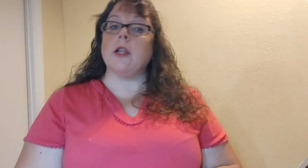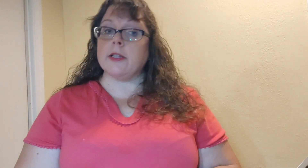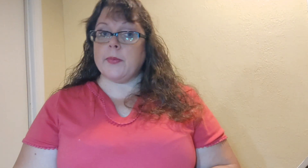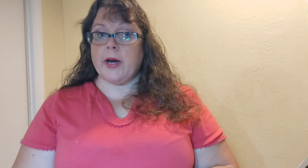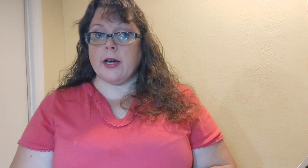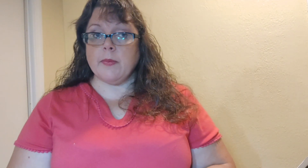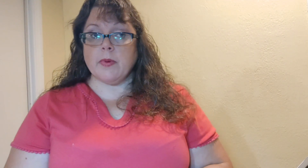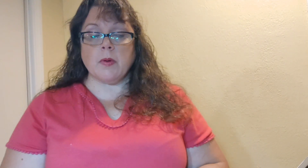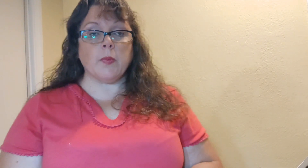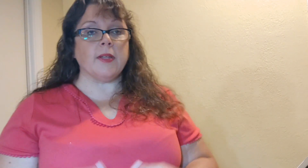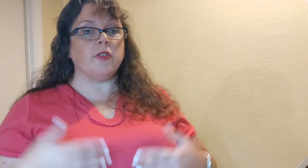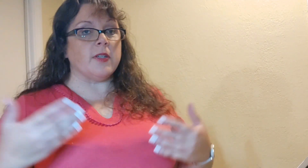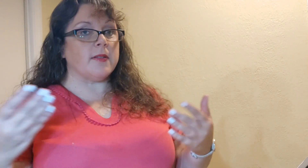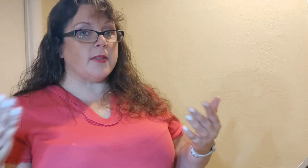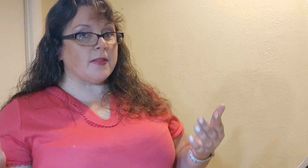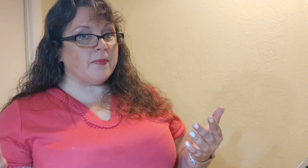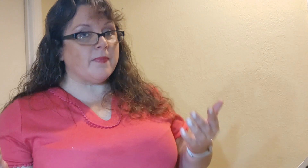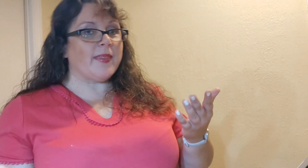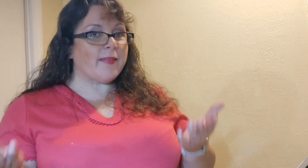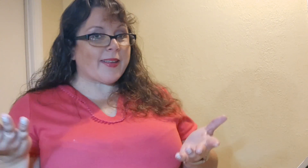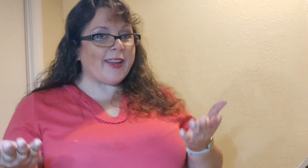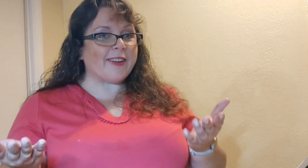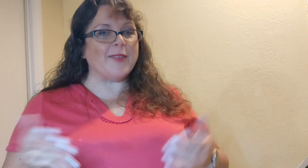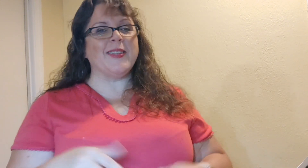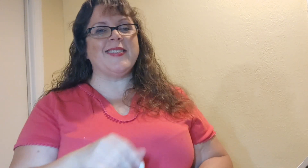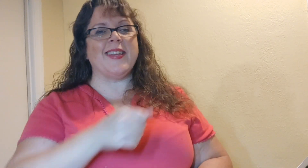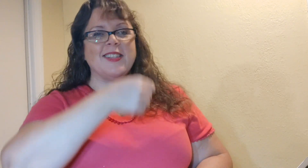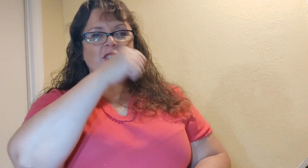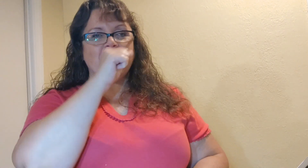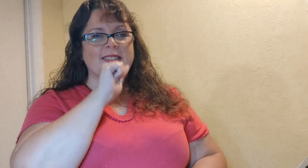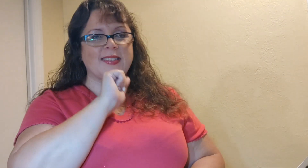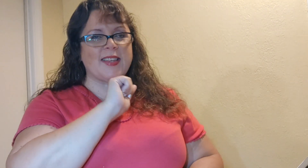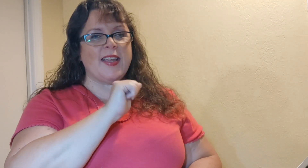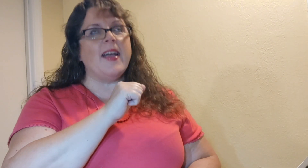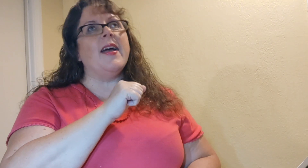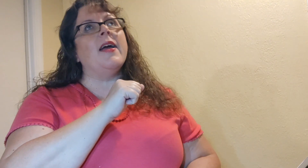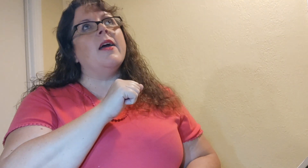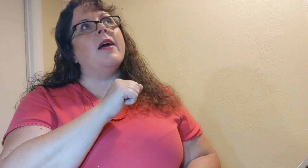And lollipop, which is kind of common sense. You just